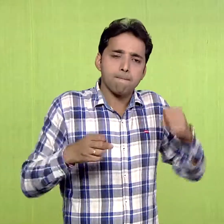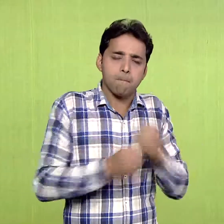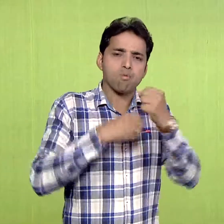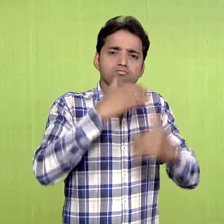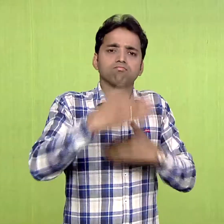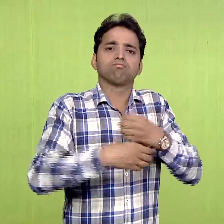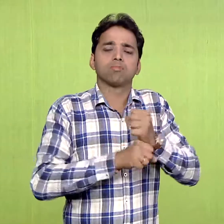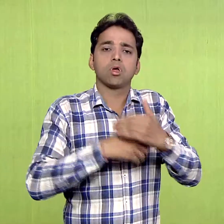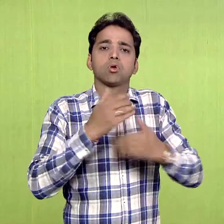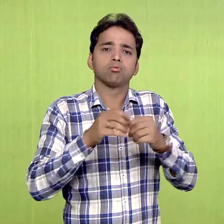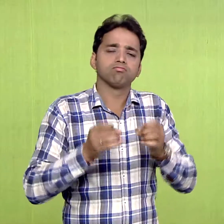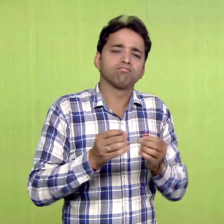planning.